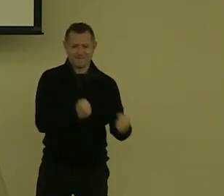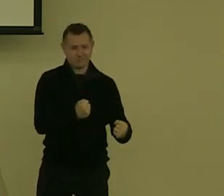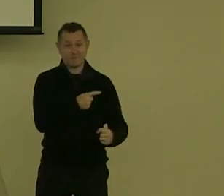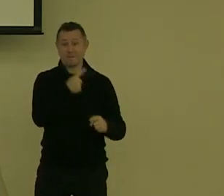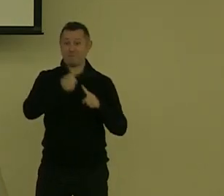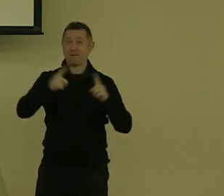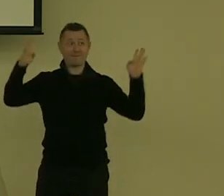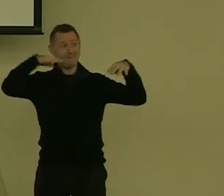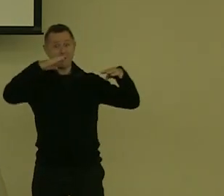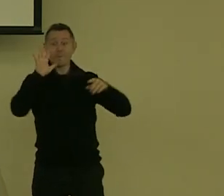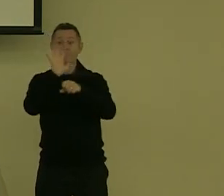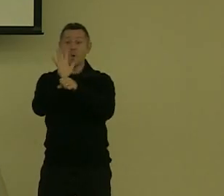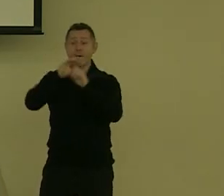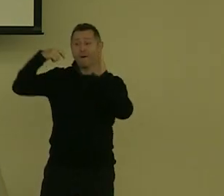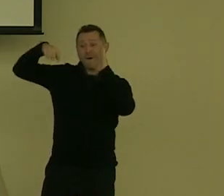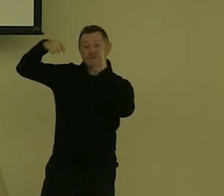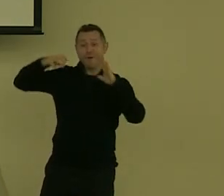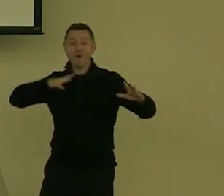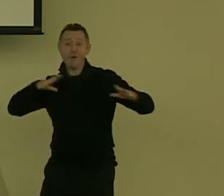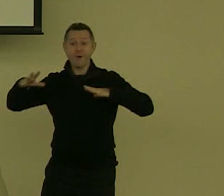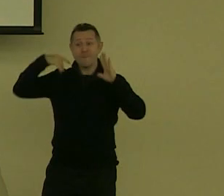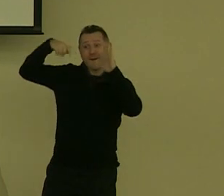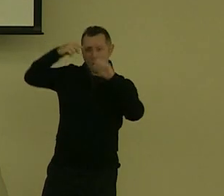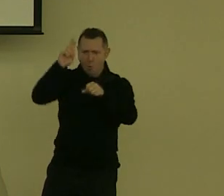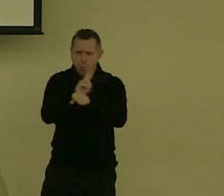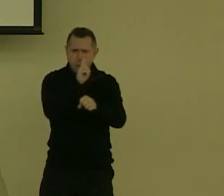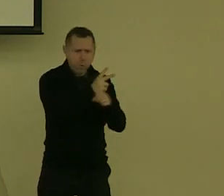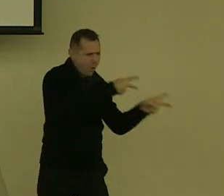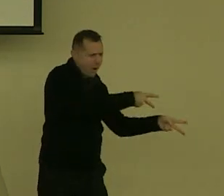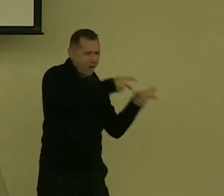indie stuff too. He's done that's like creator-owned work. So he's...